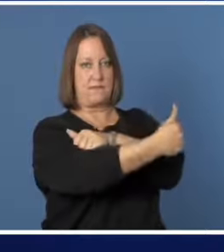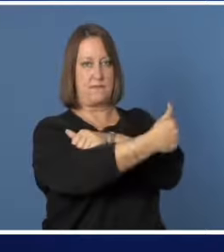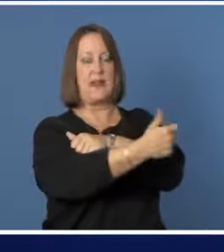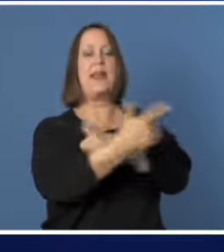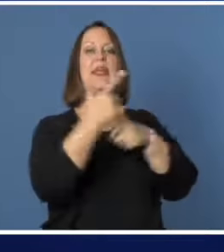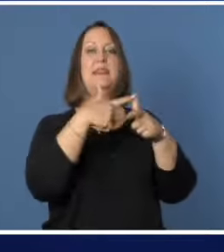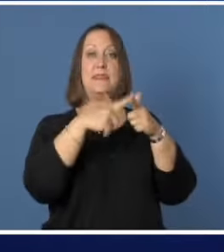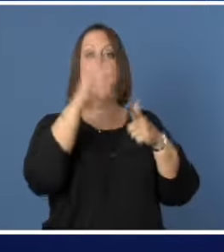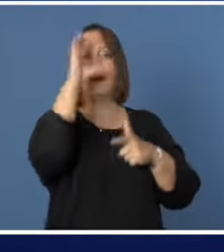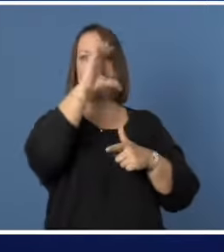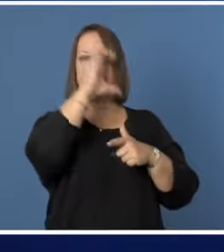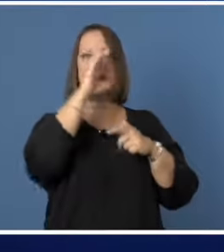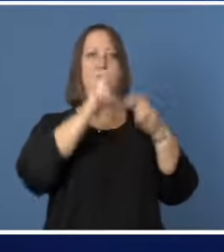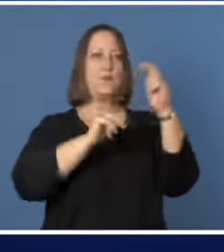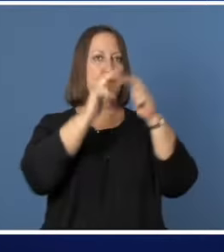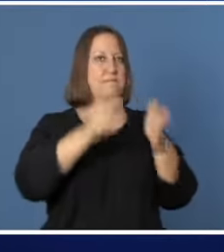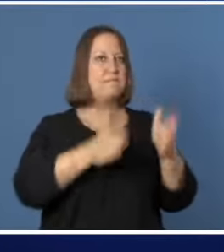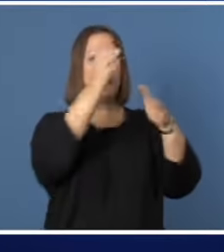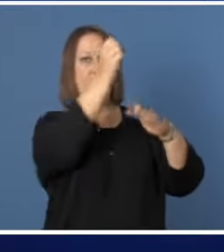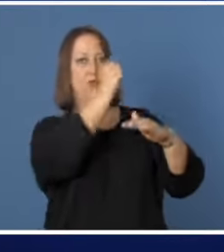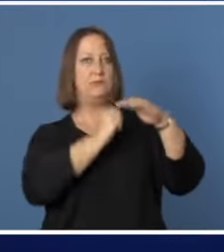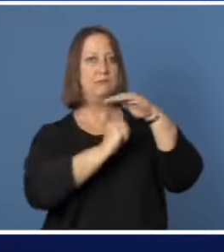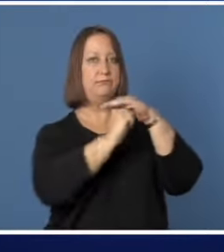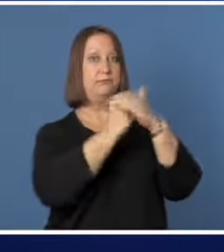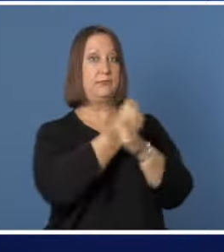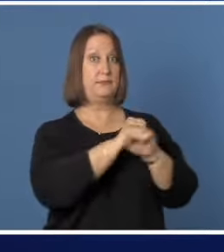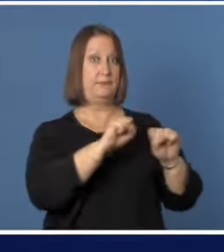Find shelter as quickly as possible.